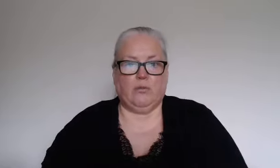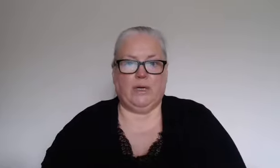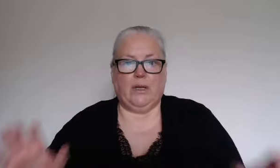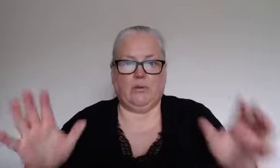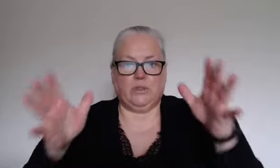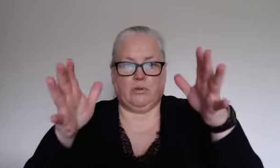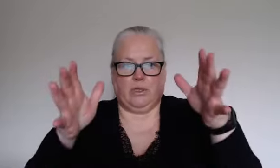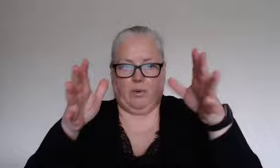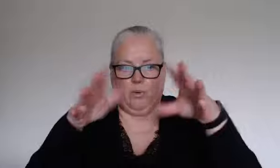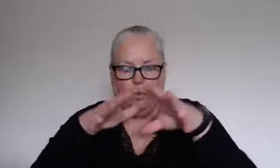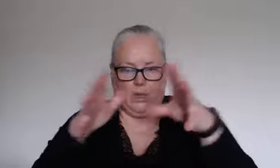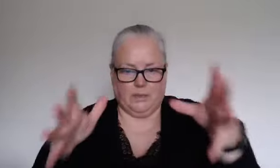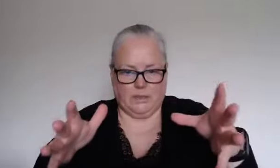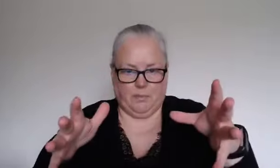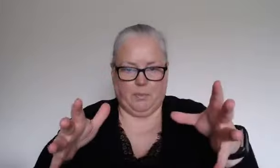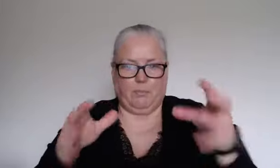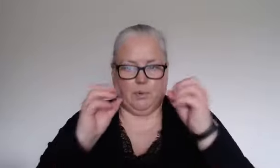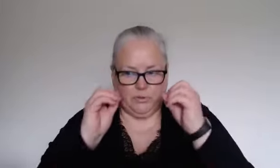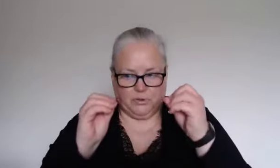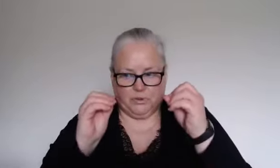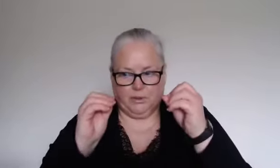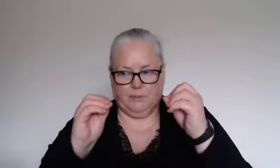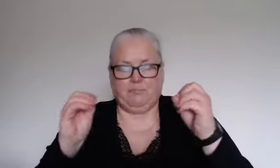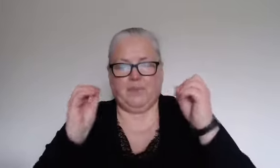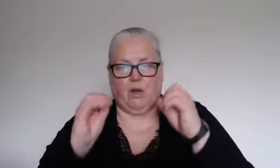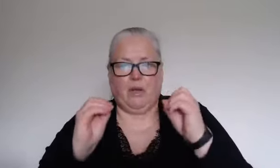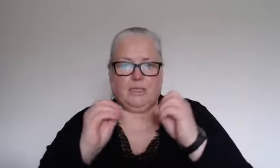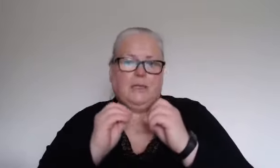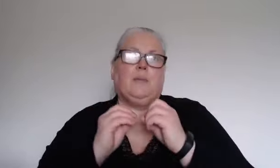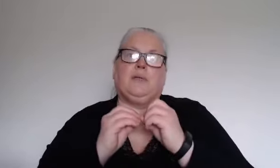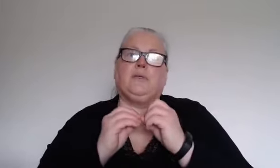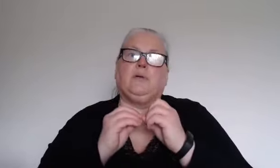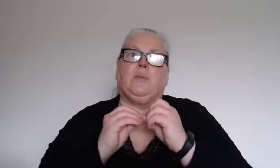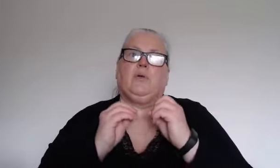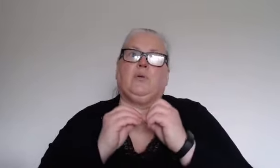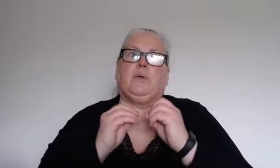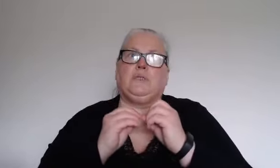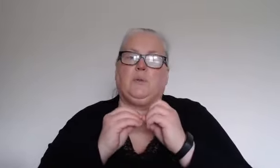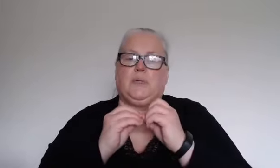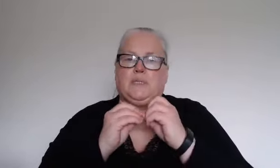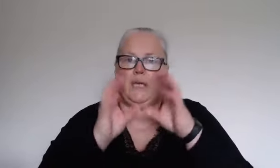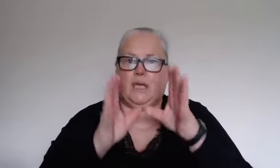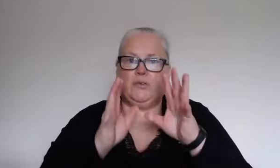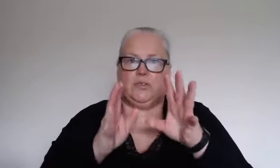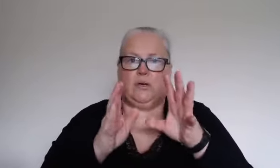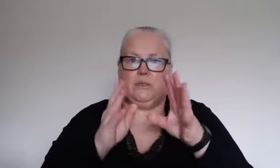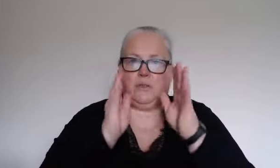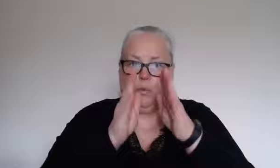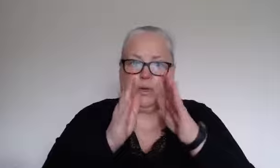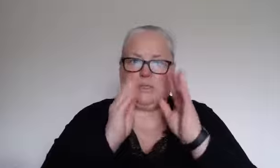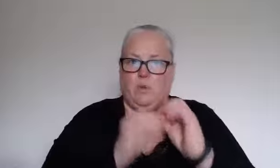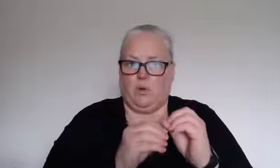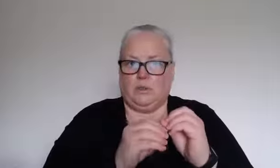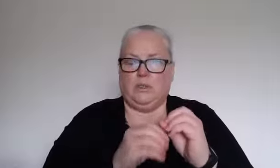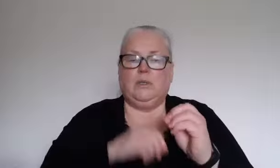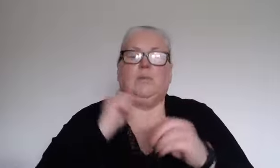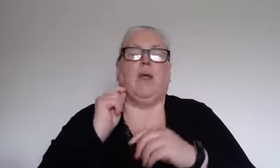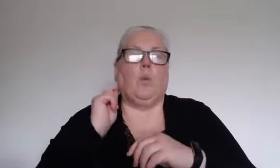only talking about one tip, but the whole idea about talking about only one tip is to get you started somewhere small. Make one